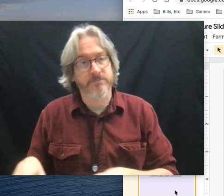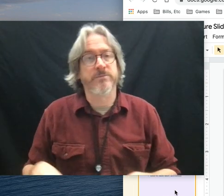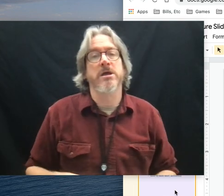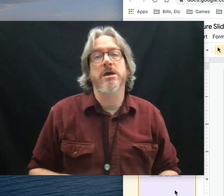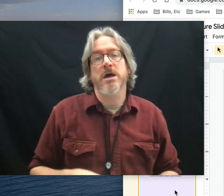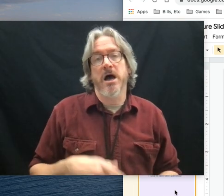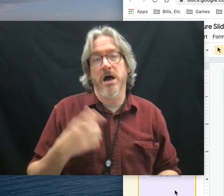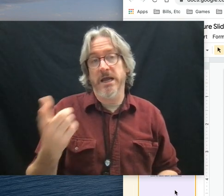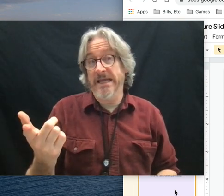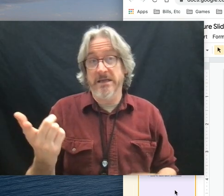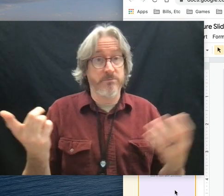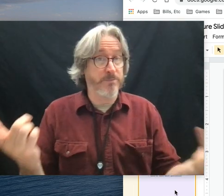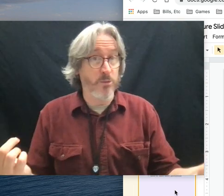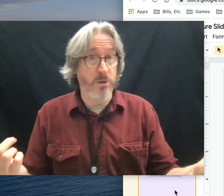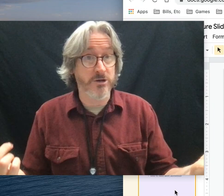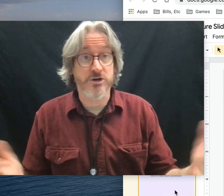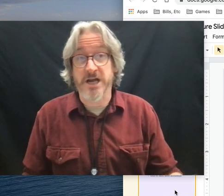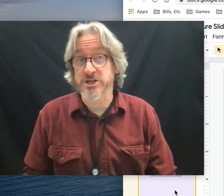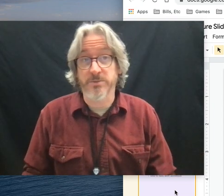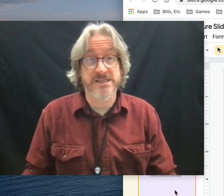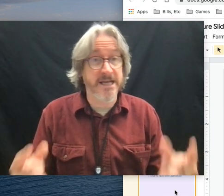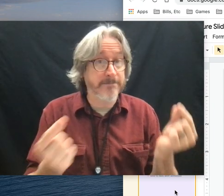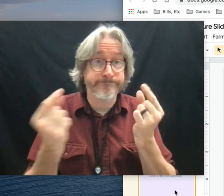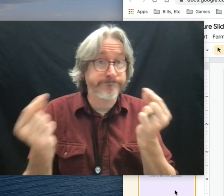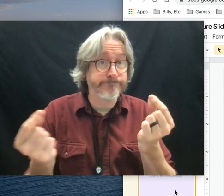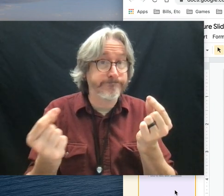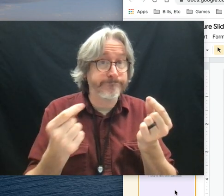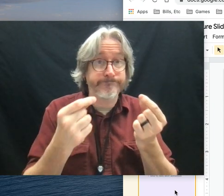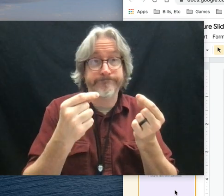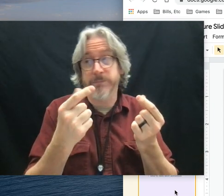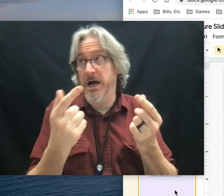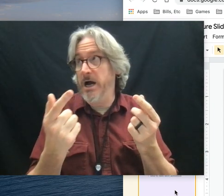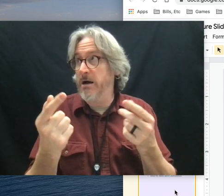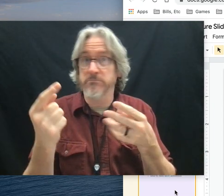happen. People will interchangeably say,